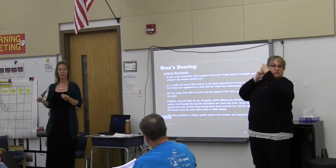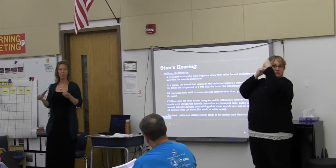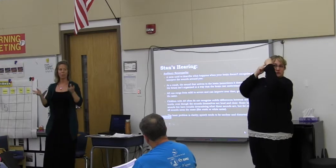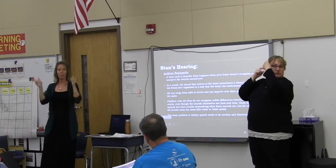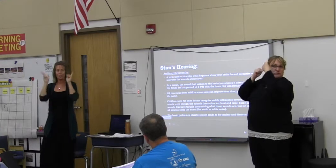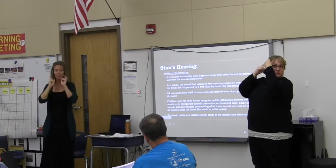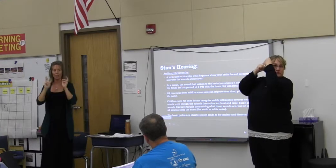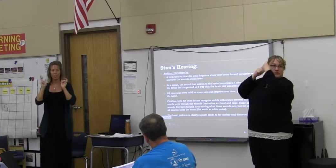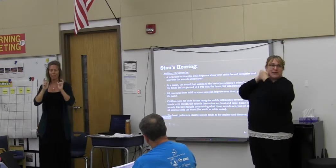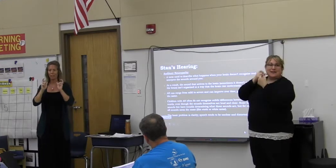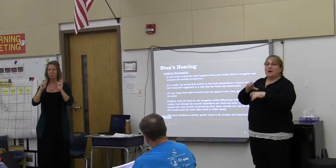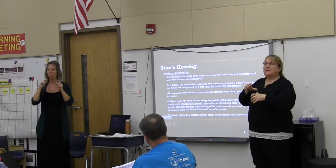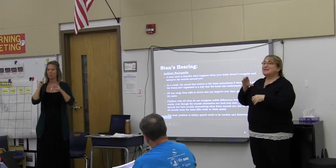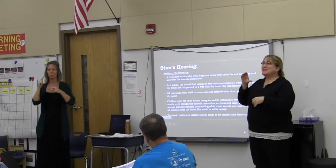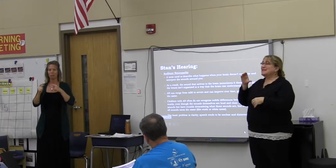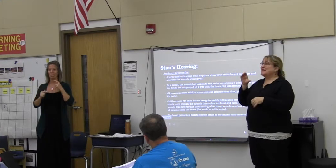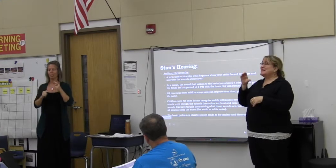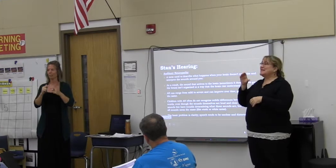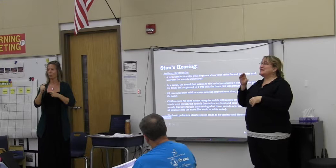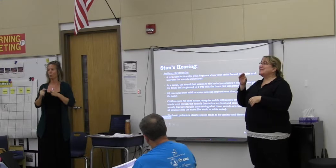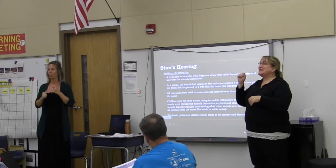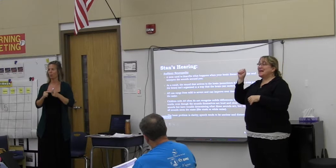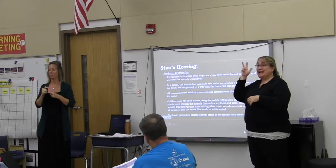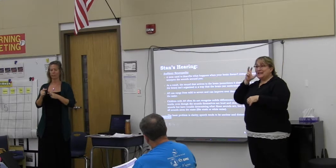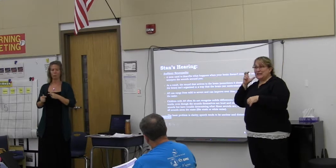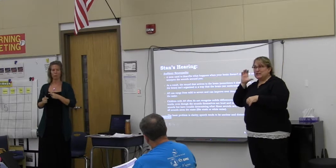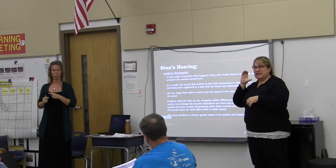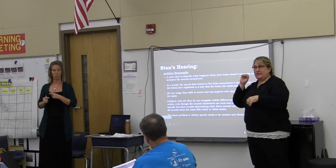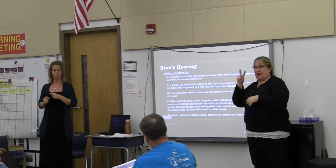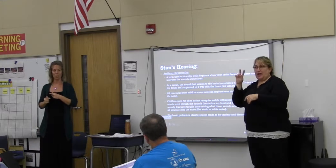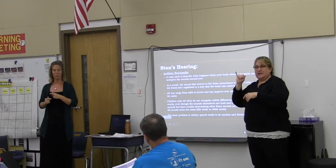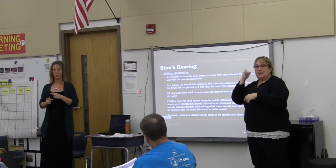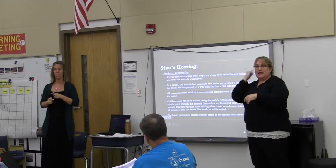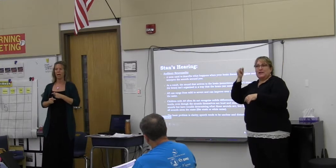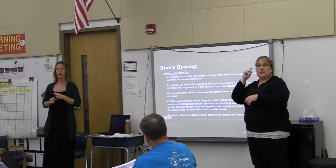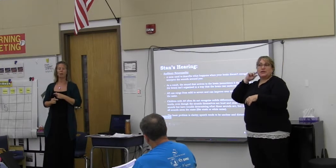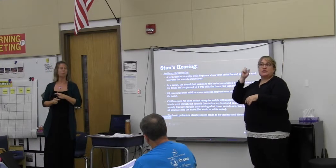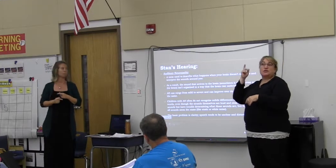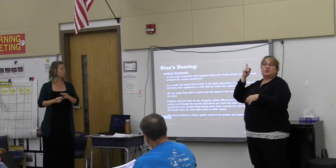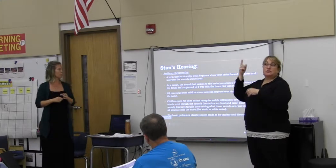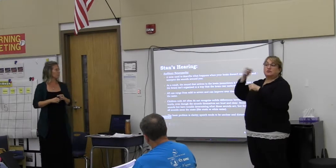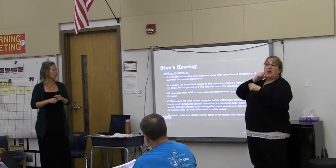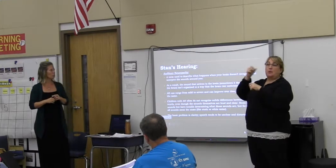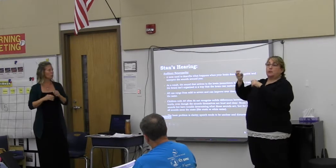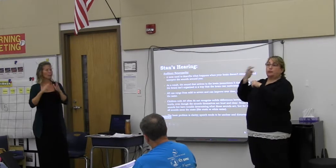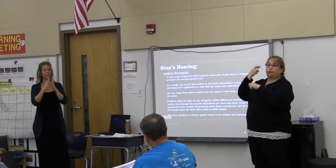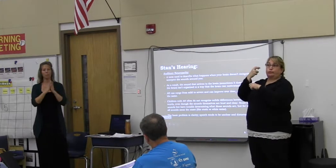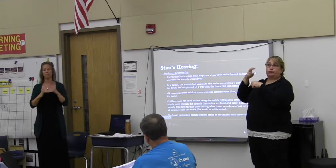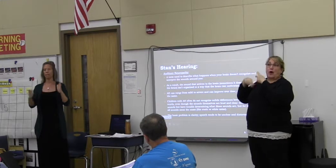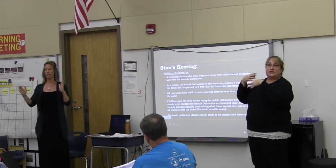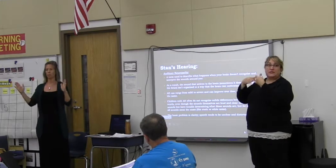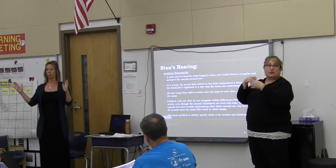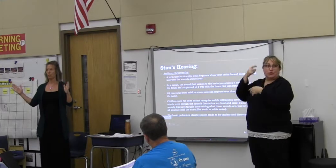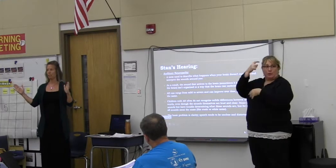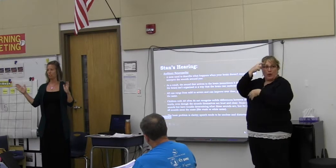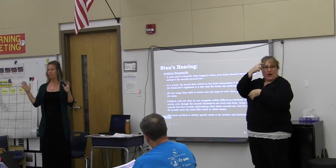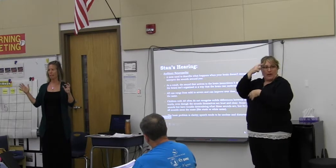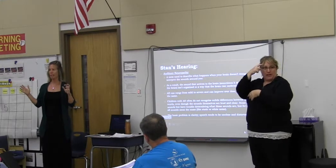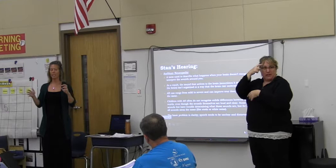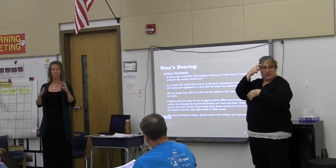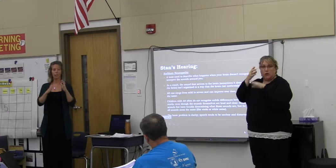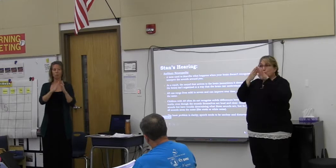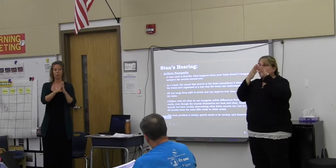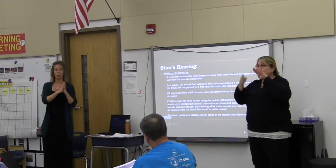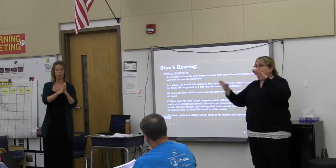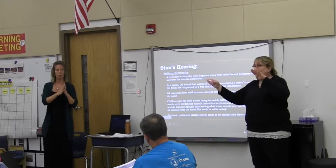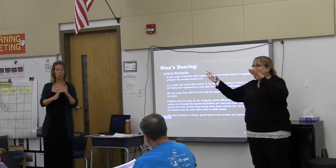with CVI, where your ears are hearing, but then your brain isn't quite processing what you're hearing. So it can be, it's a range,